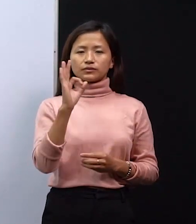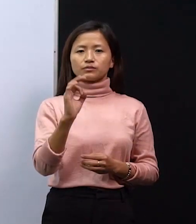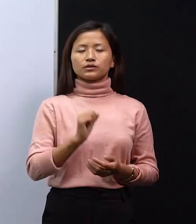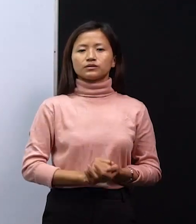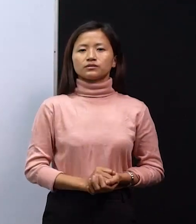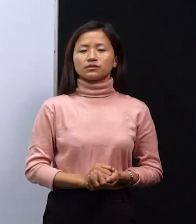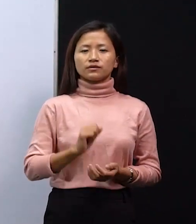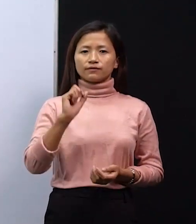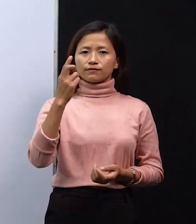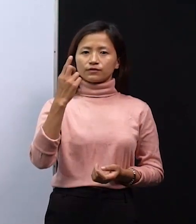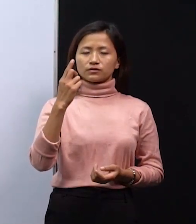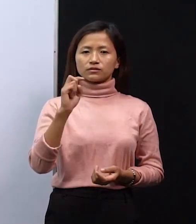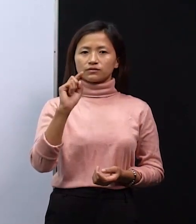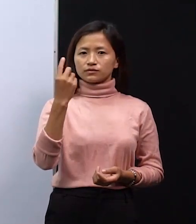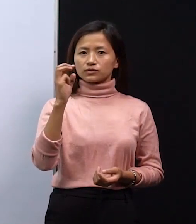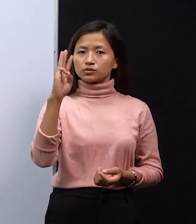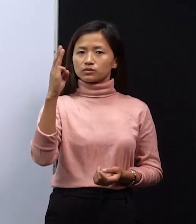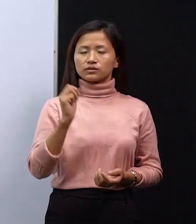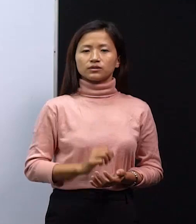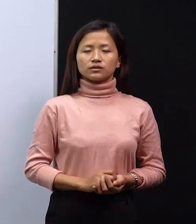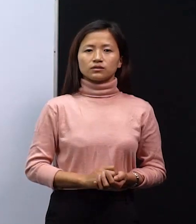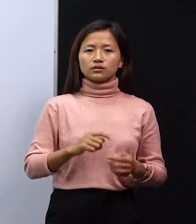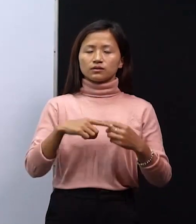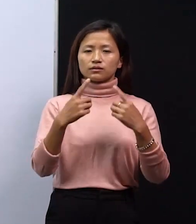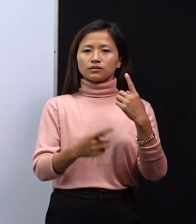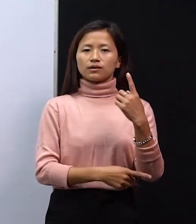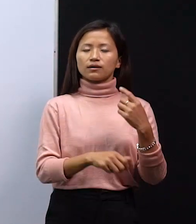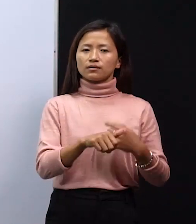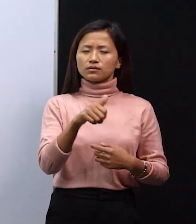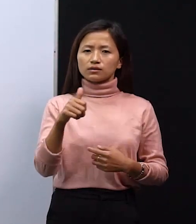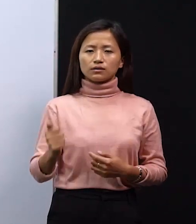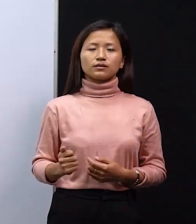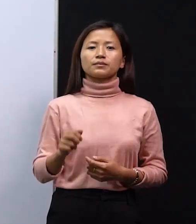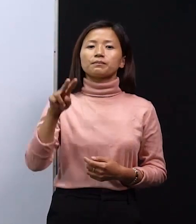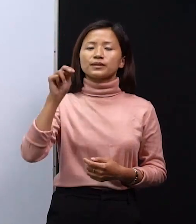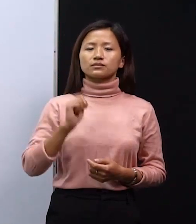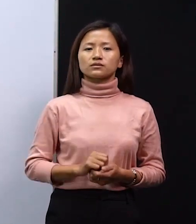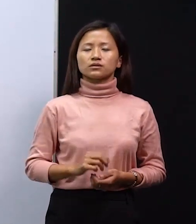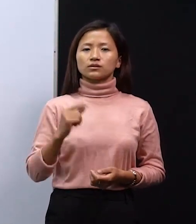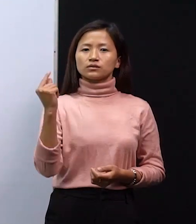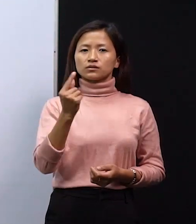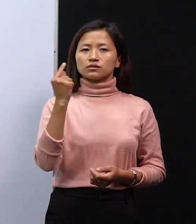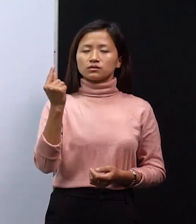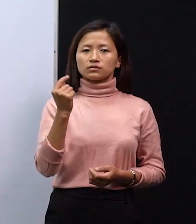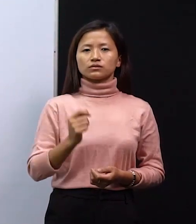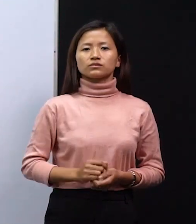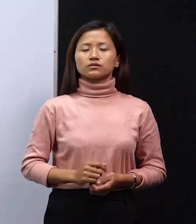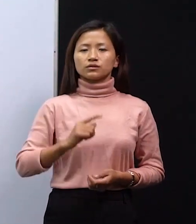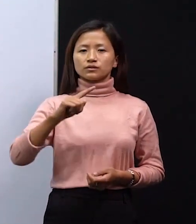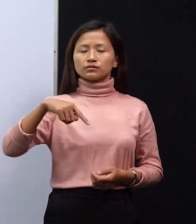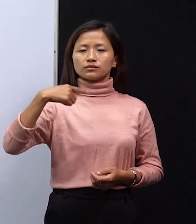three. Memorize it, by heart it by any means, because this you're going to be using it in the